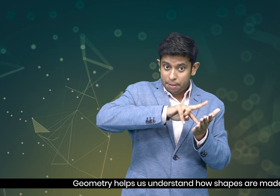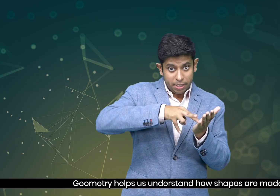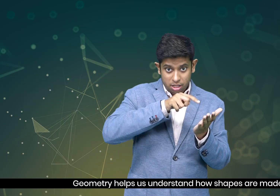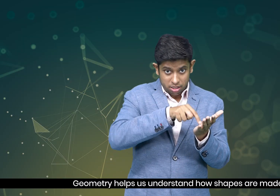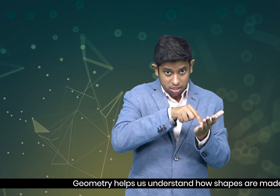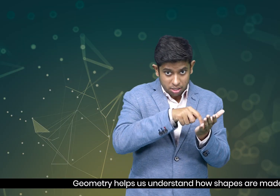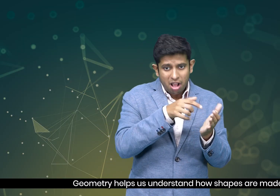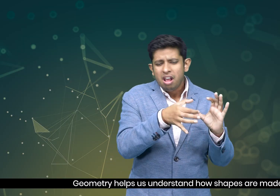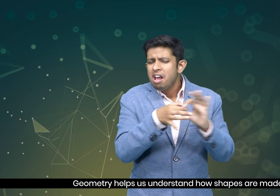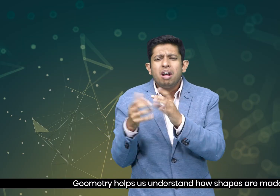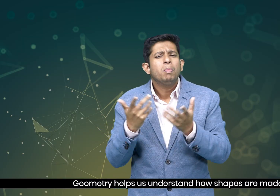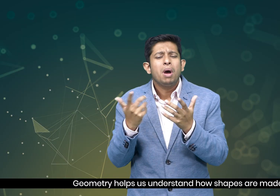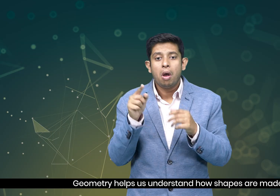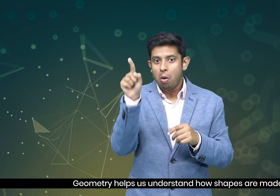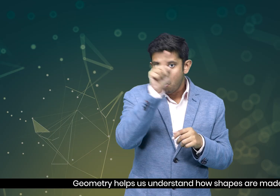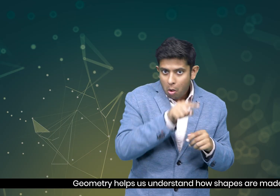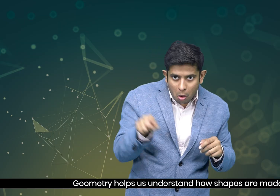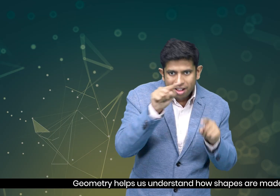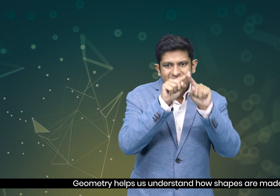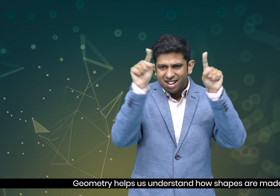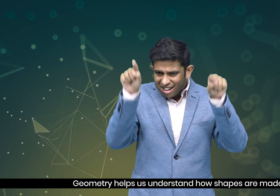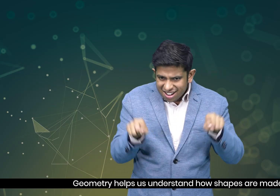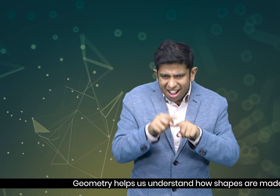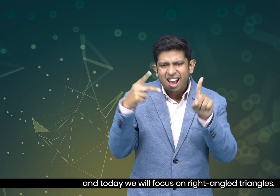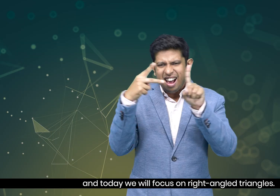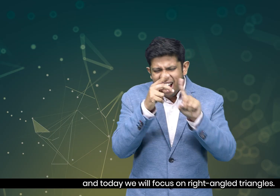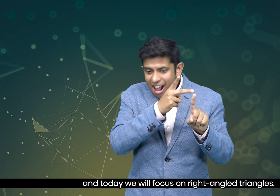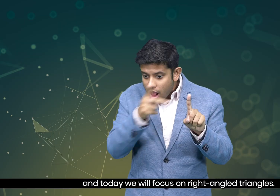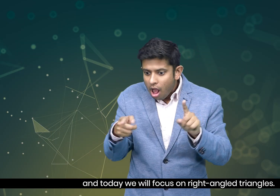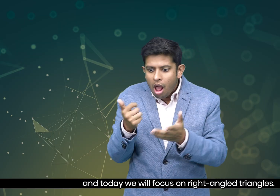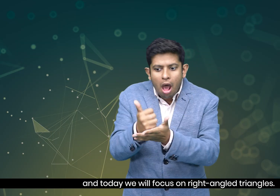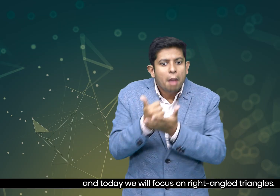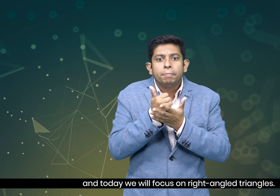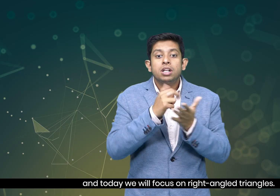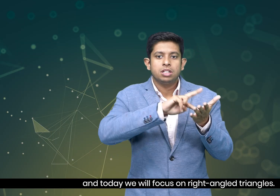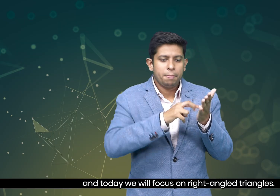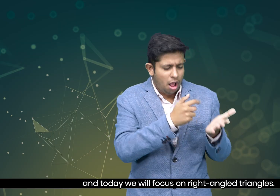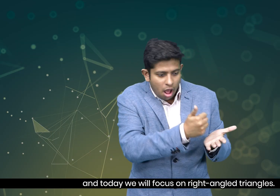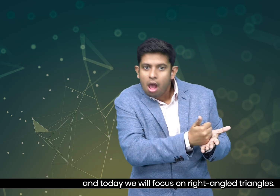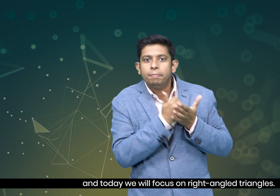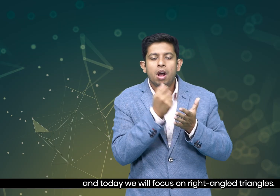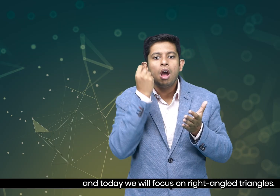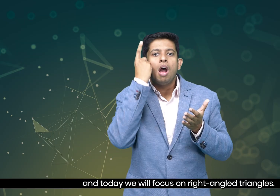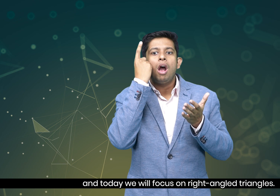Geometry helps us understand how shapes are made, and today we will focus on right-angled